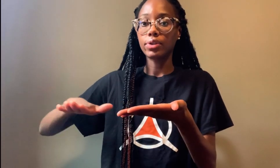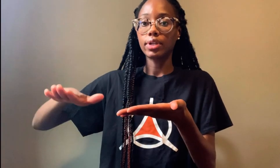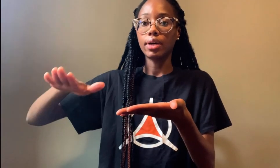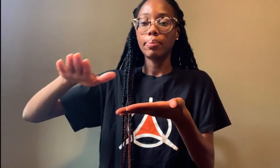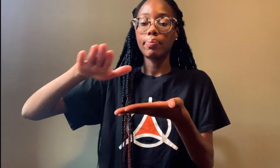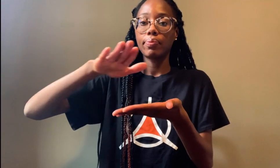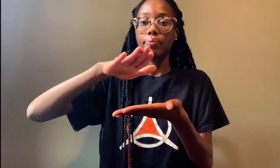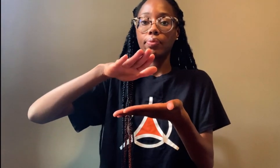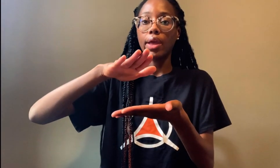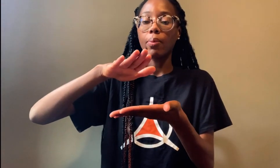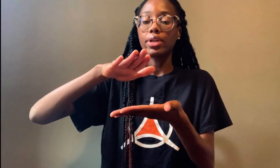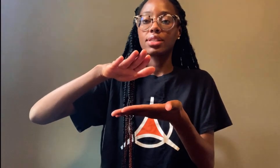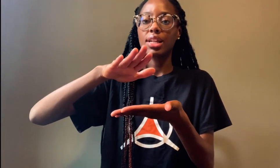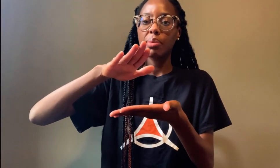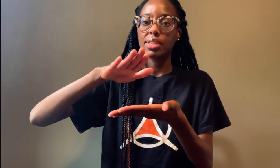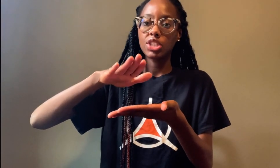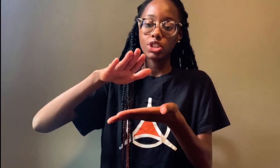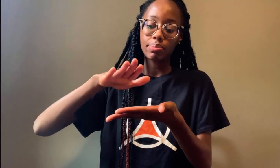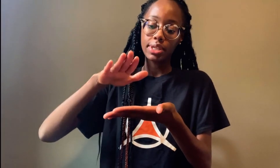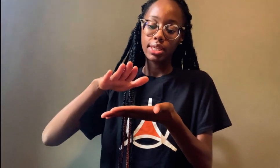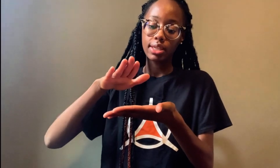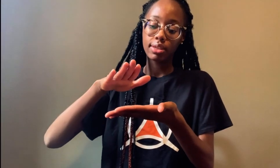up. And when it stops, it should be